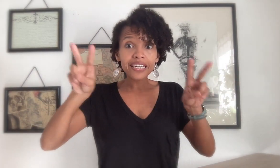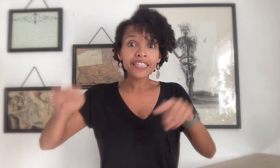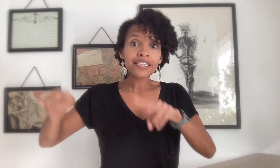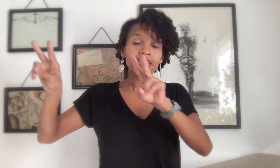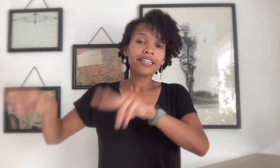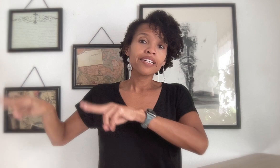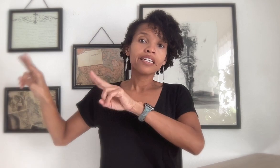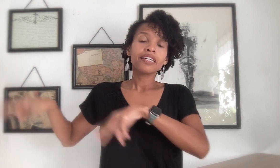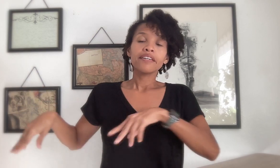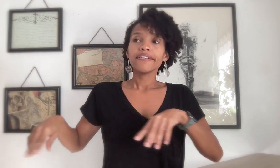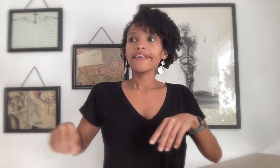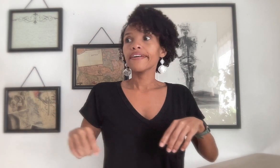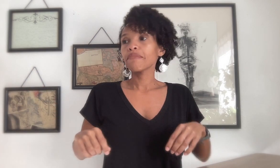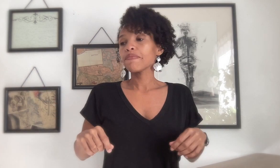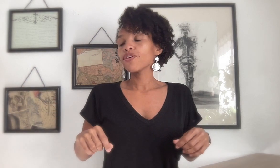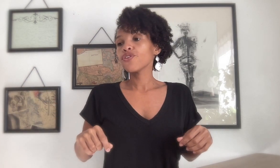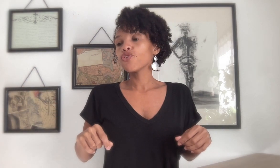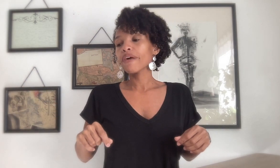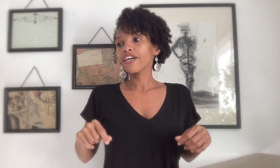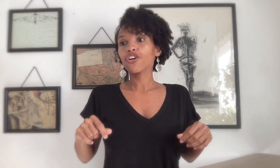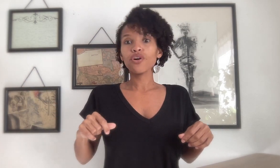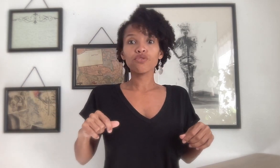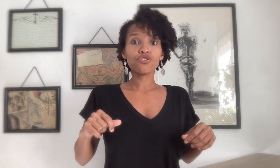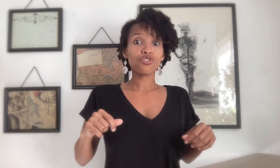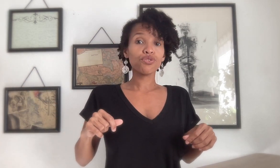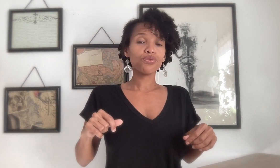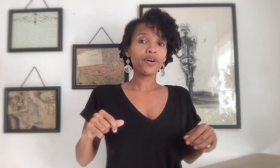browsing. Maybe you might go to